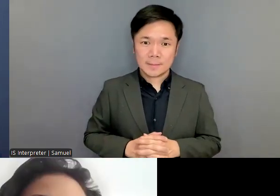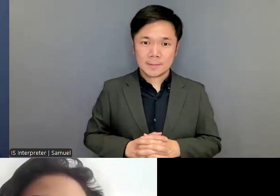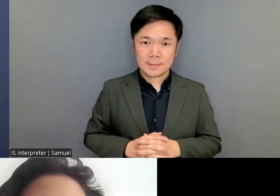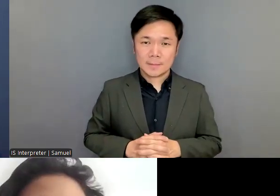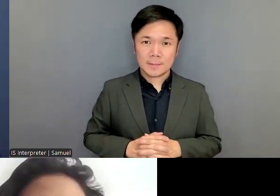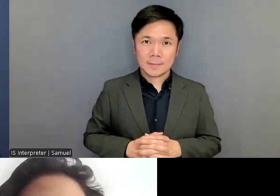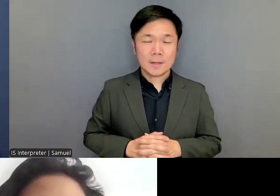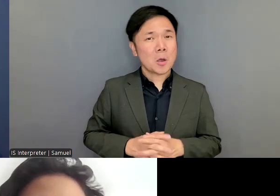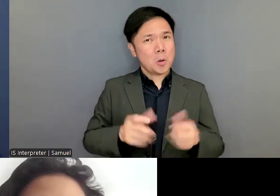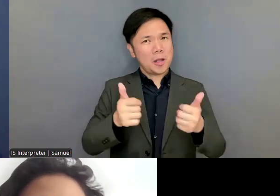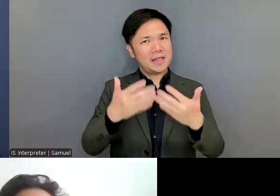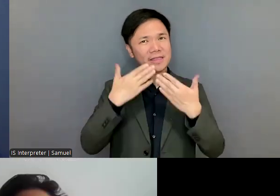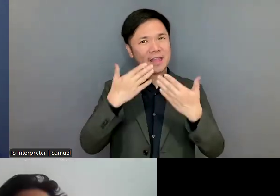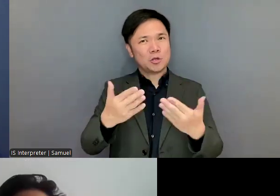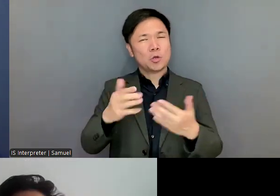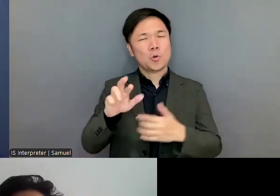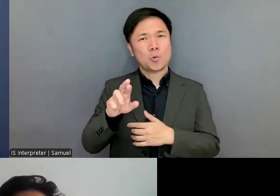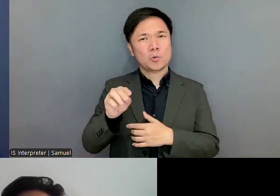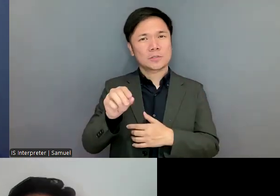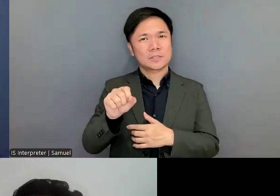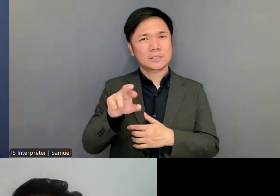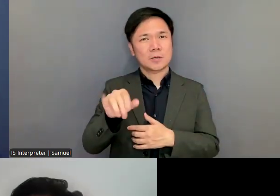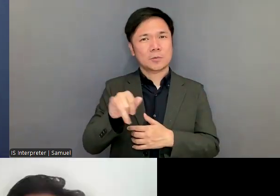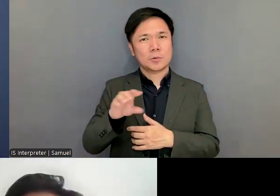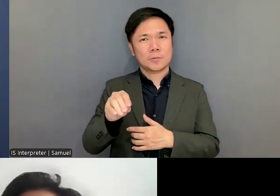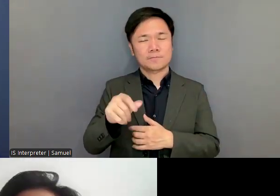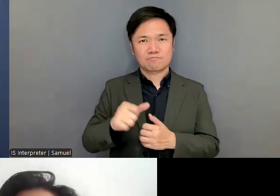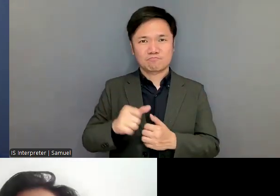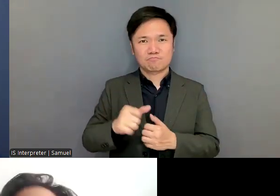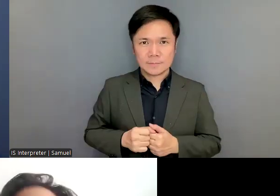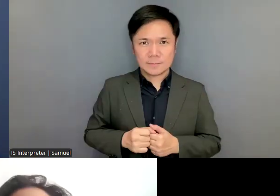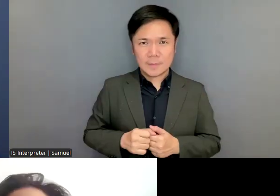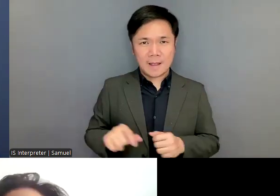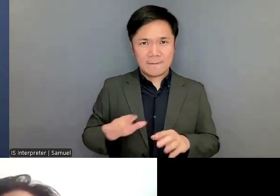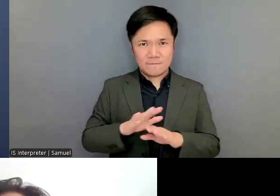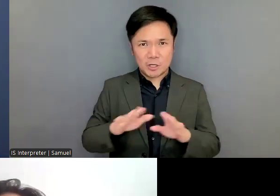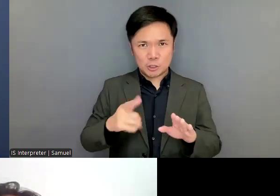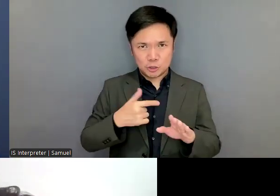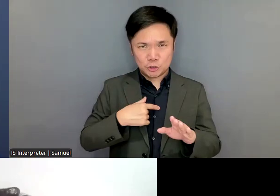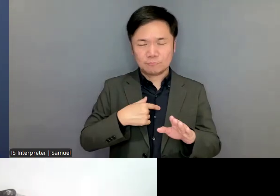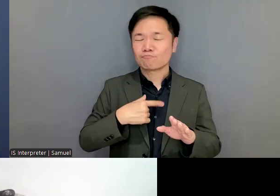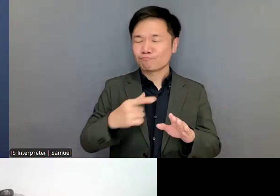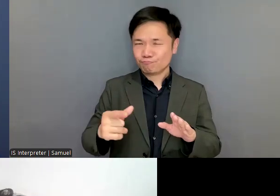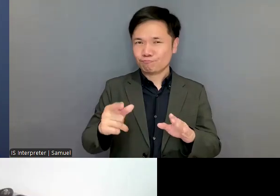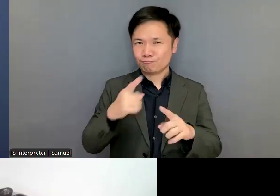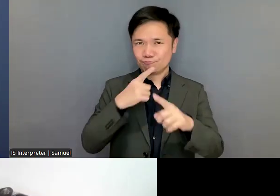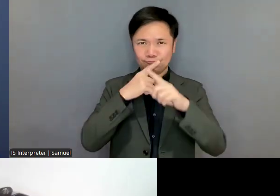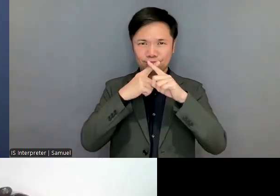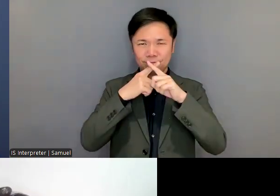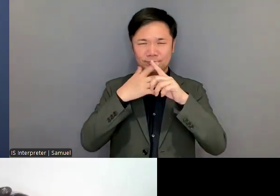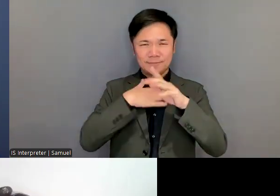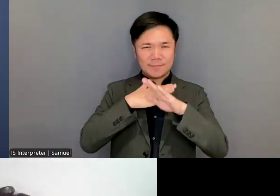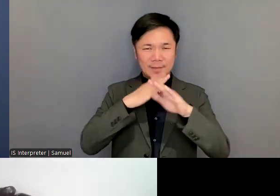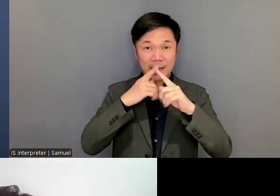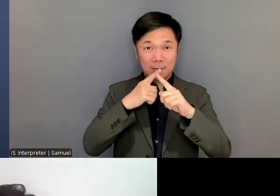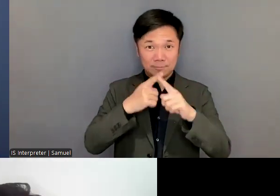Thank you, Rosario. I am speaking and I am muted. Thank you so much